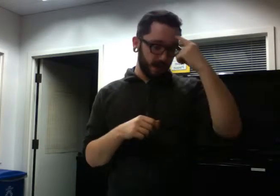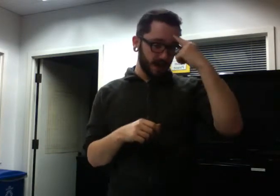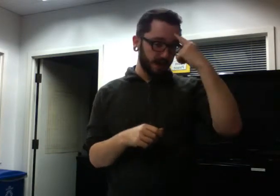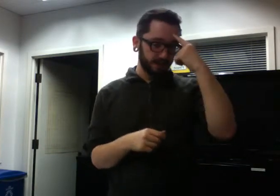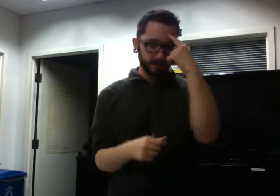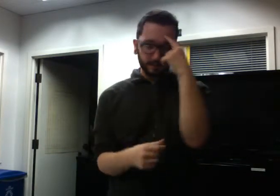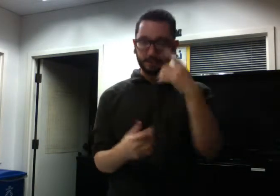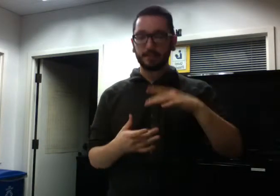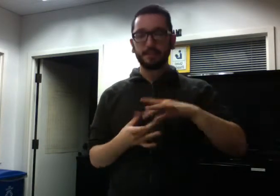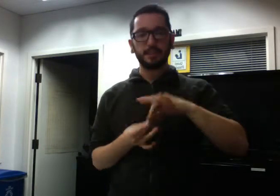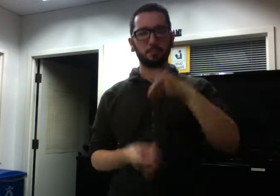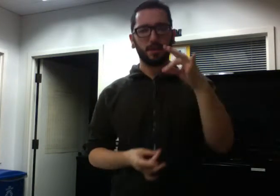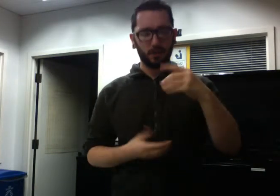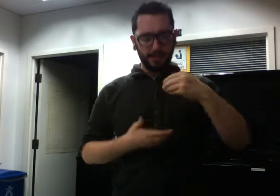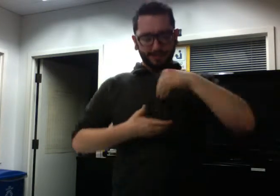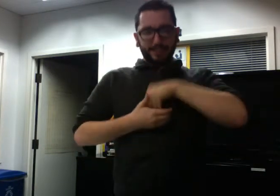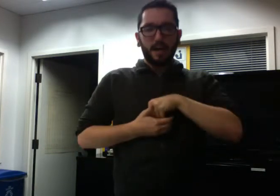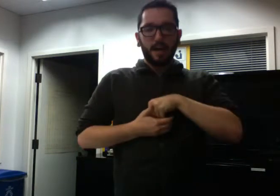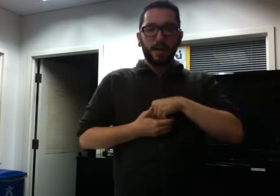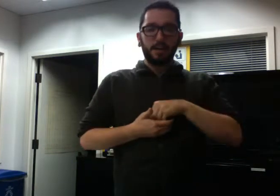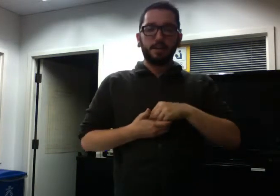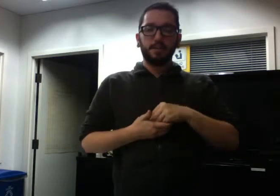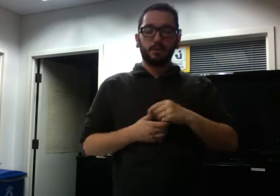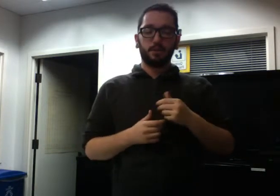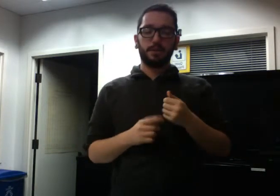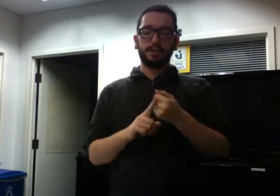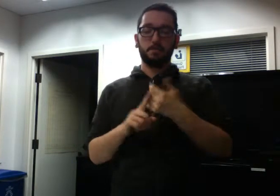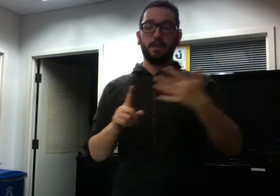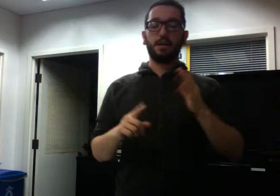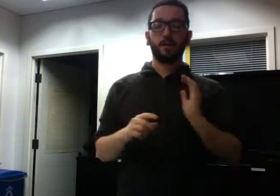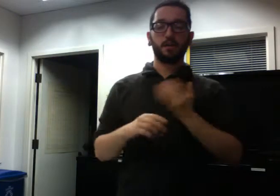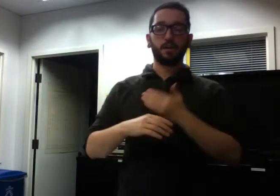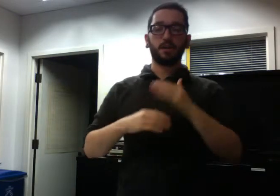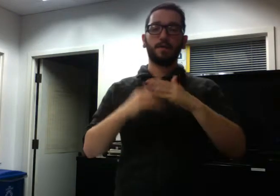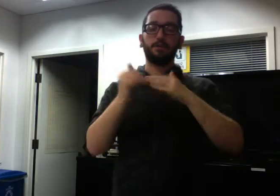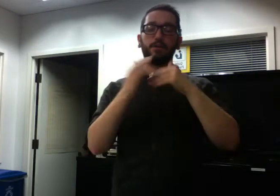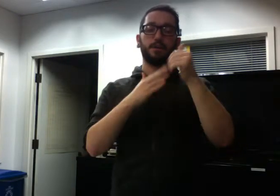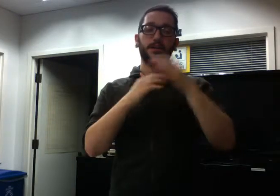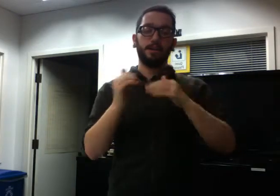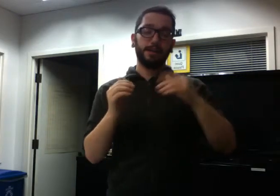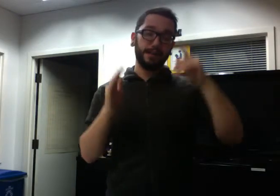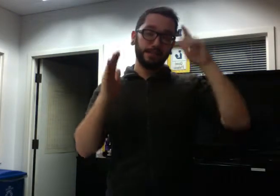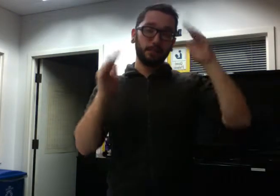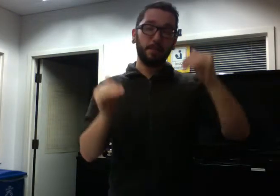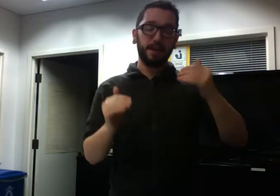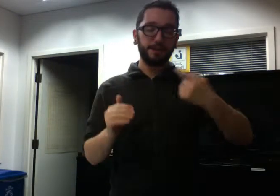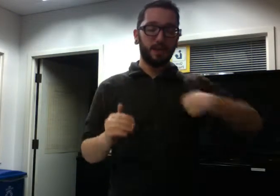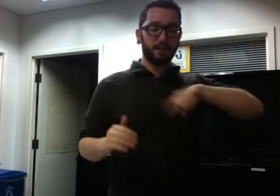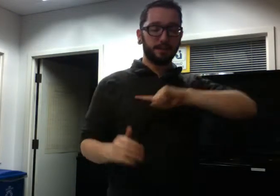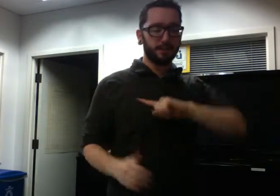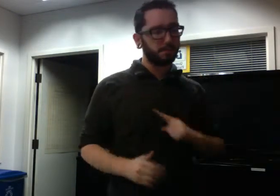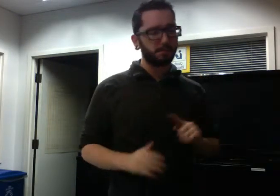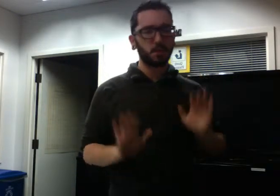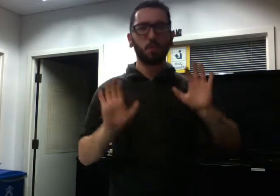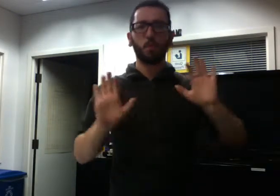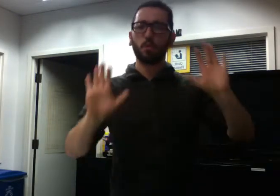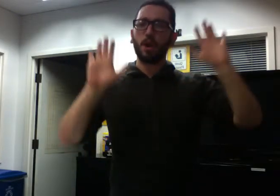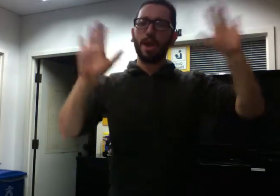comfort zone, and learn to expect bigger and better things of ourselves, we will enhance our